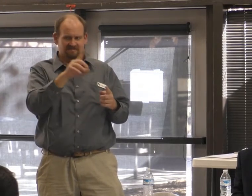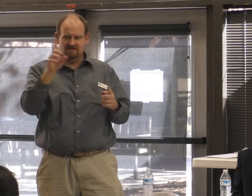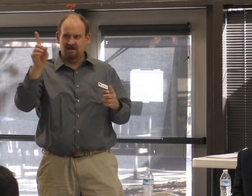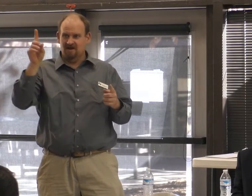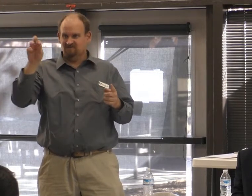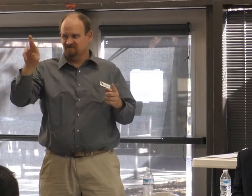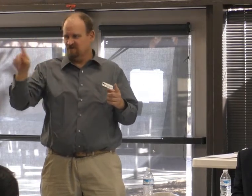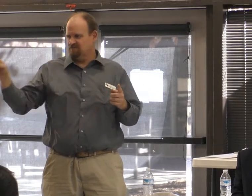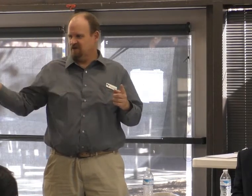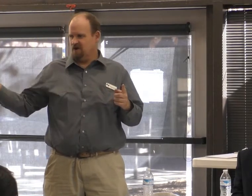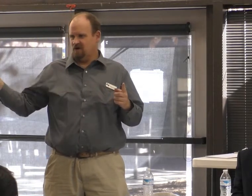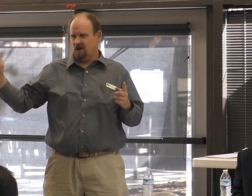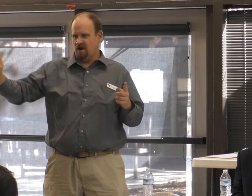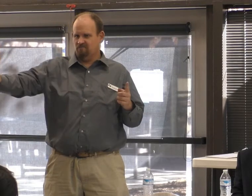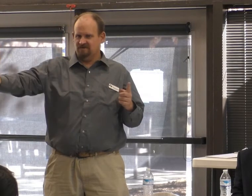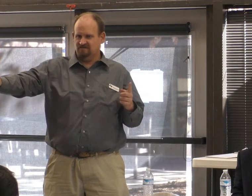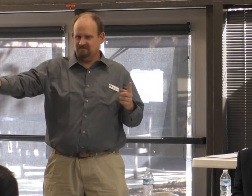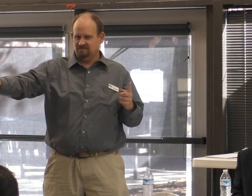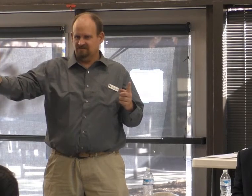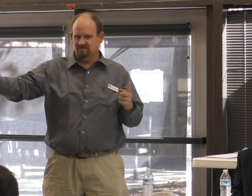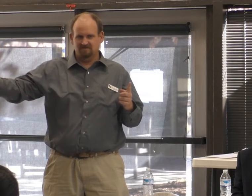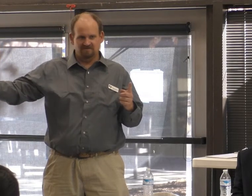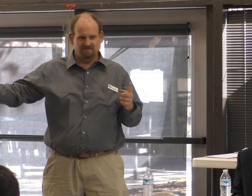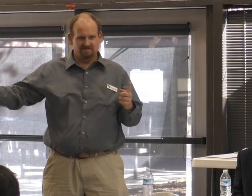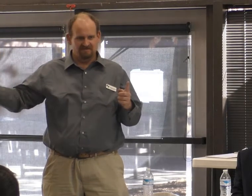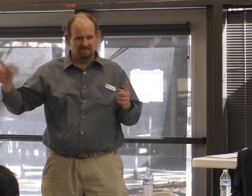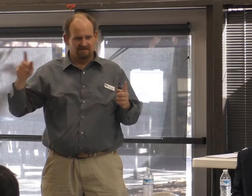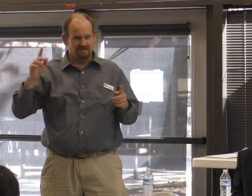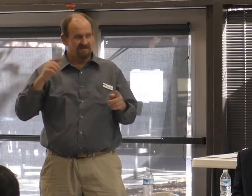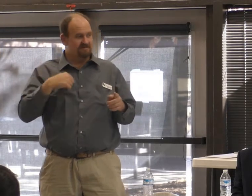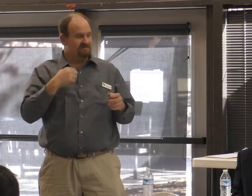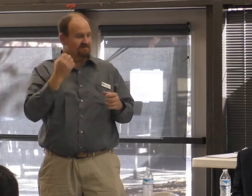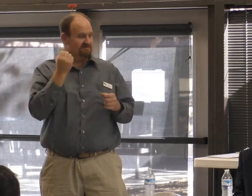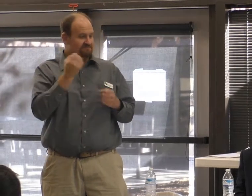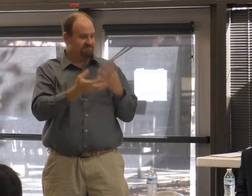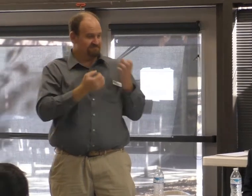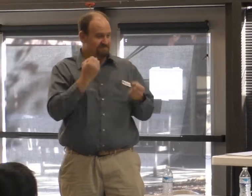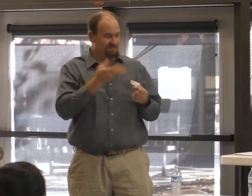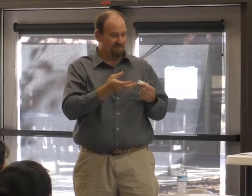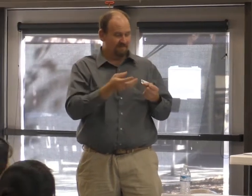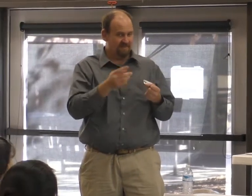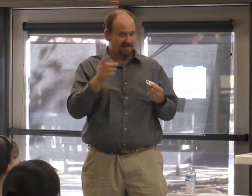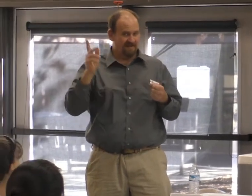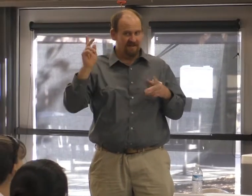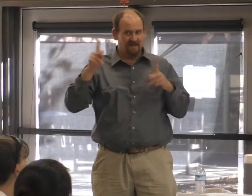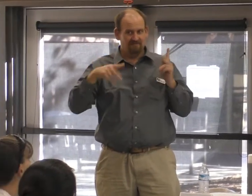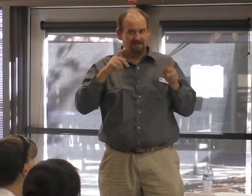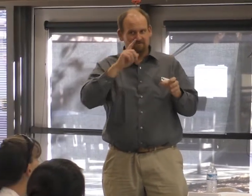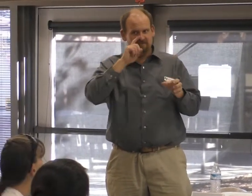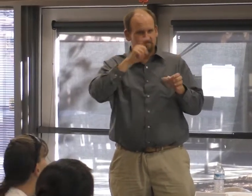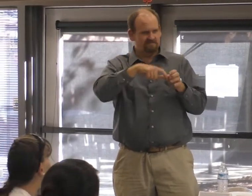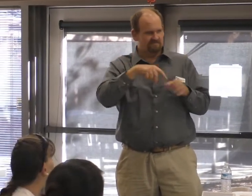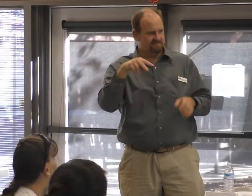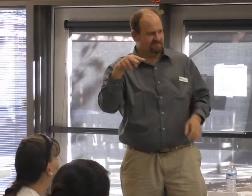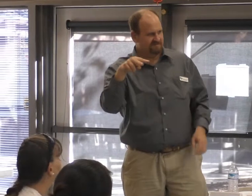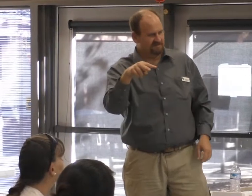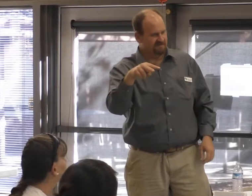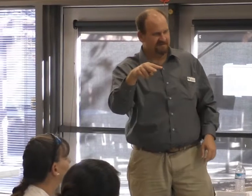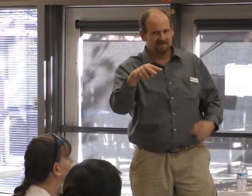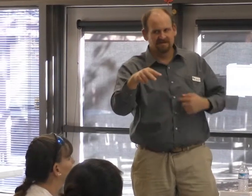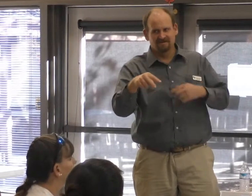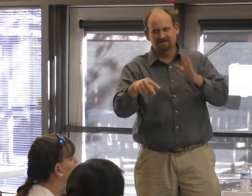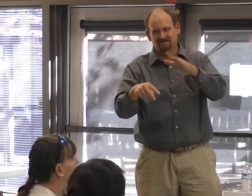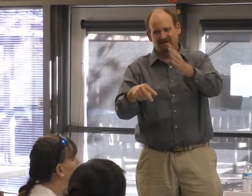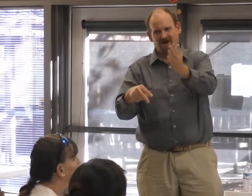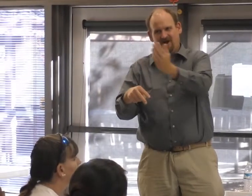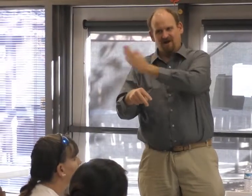was that the door was open and the VRI system was set up right there by the door, and there